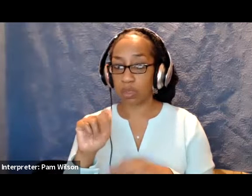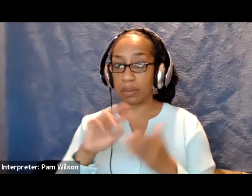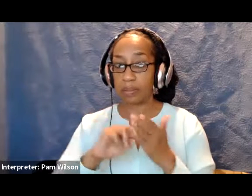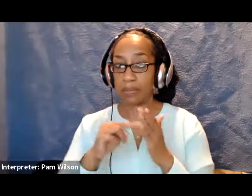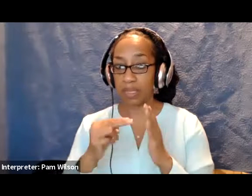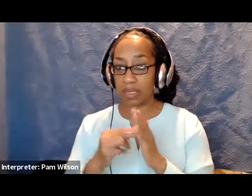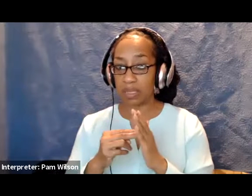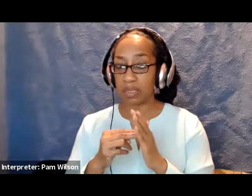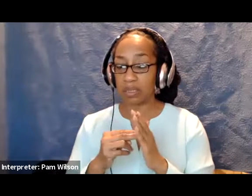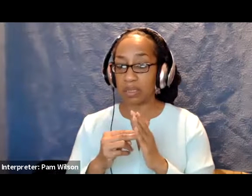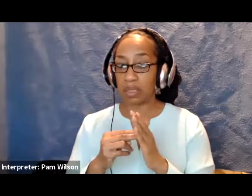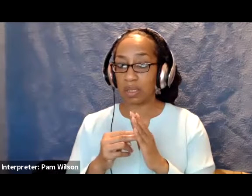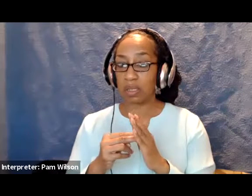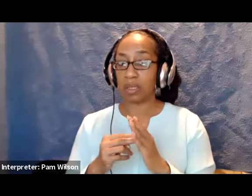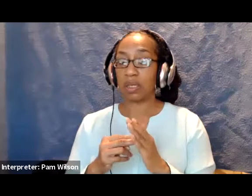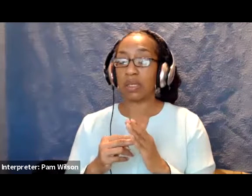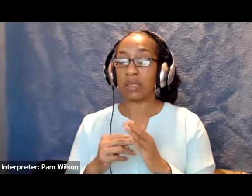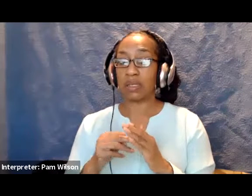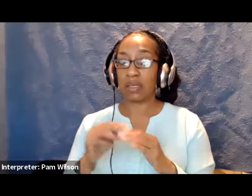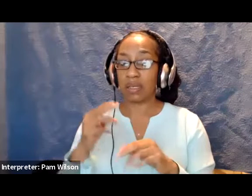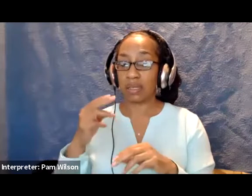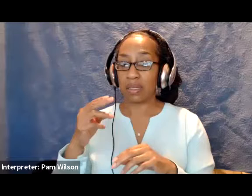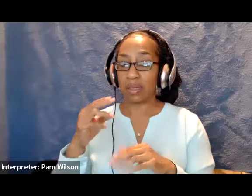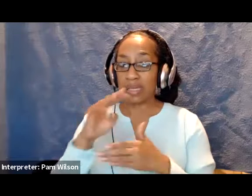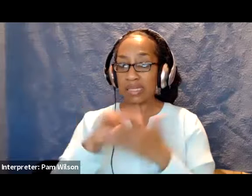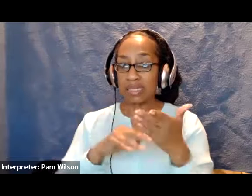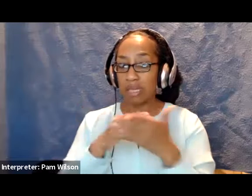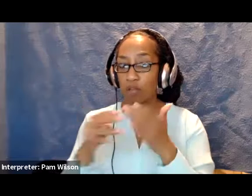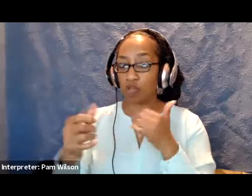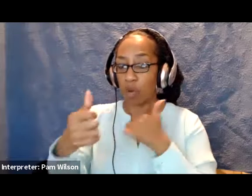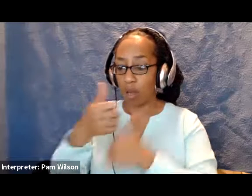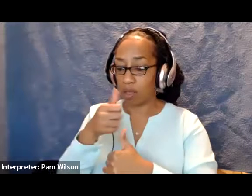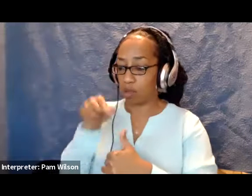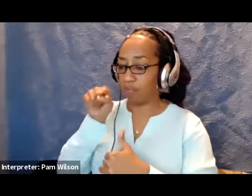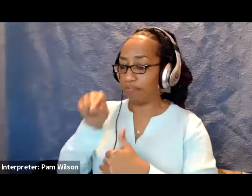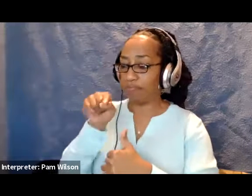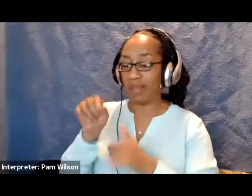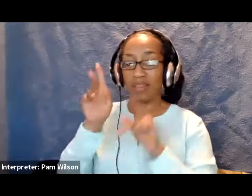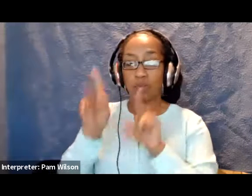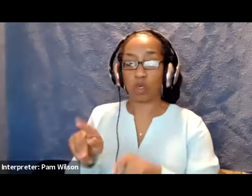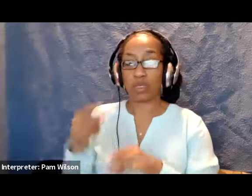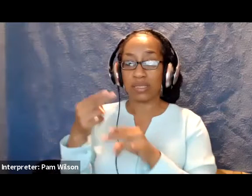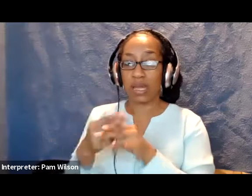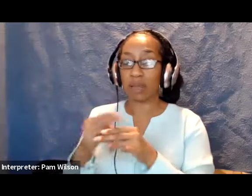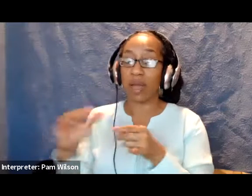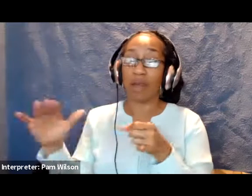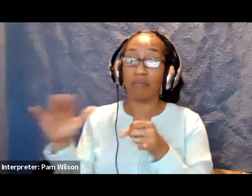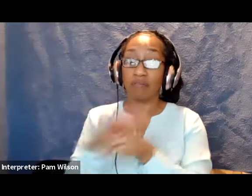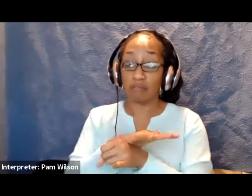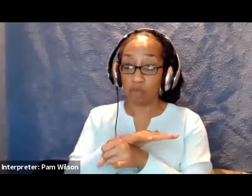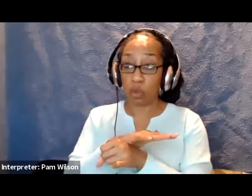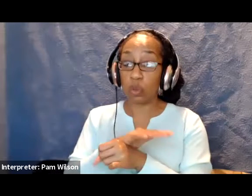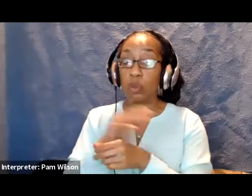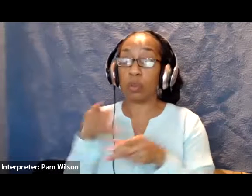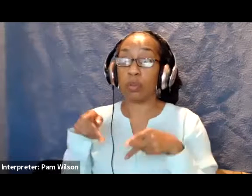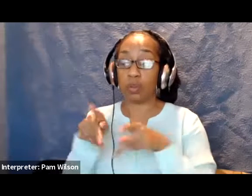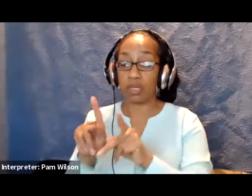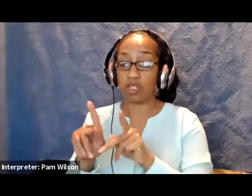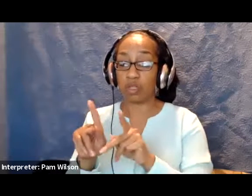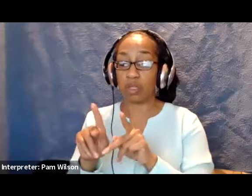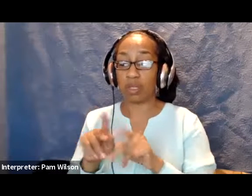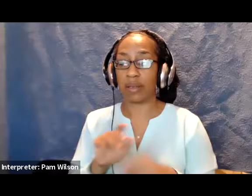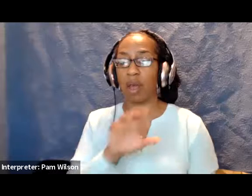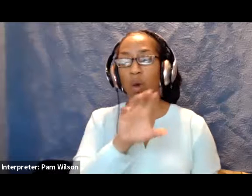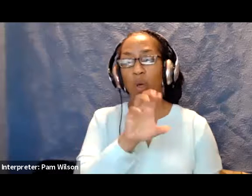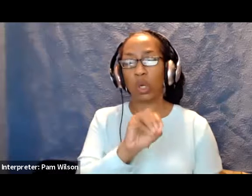the webinar is scheduled under. They have full permission to do everything. There are co-hosts, and they